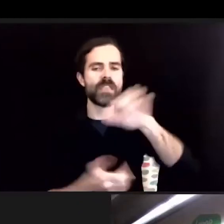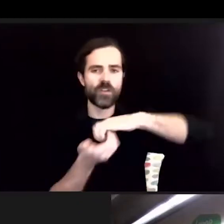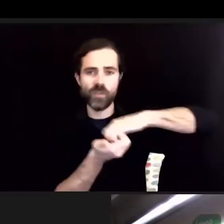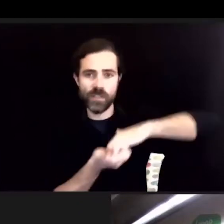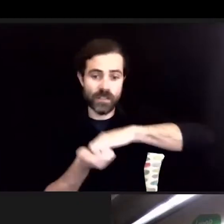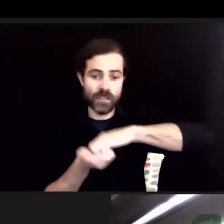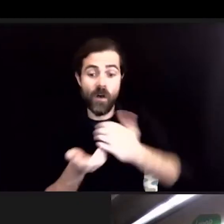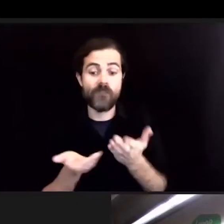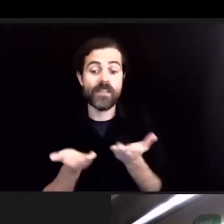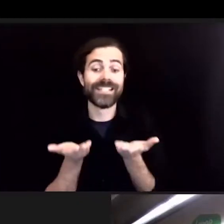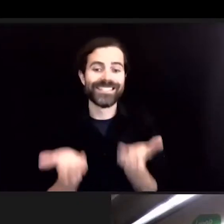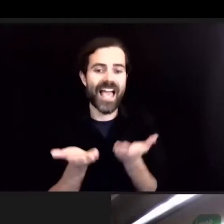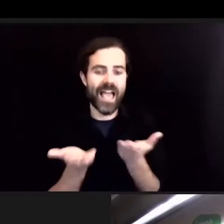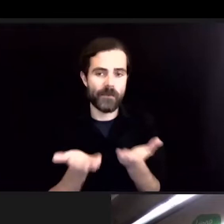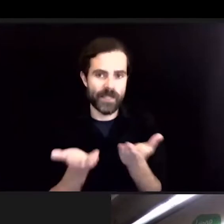with Disabilities.